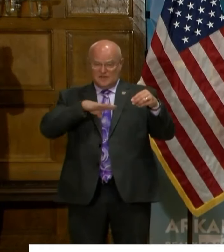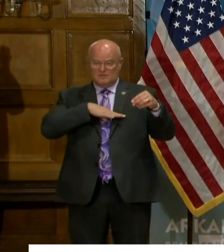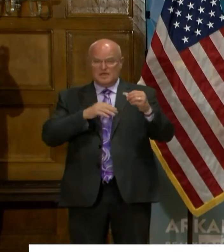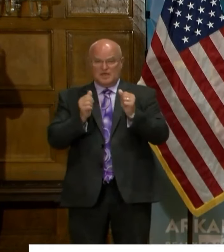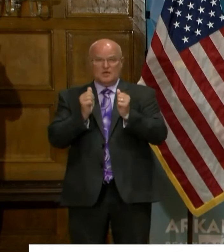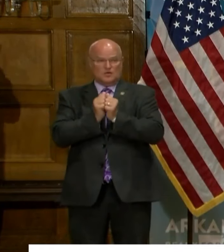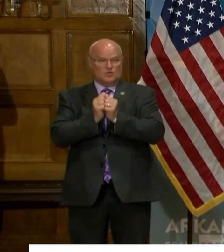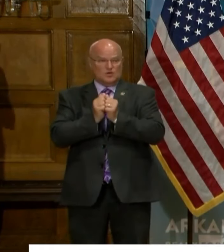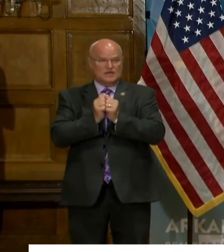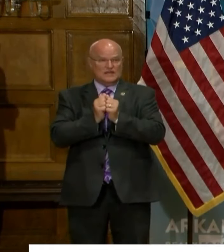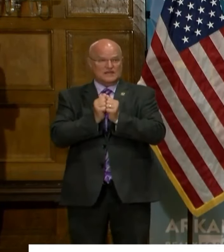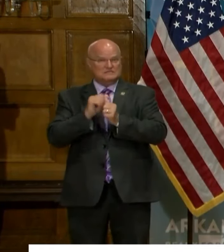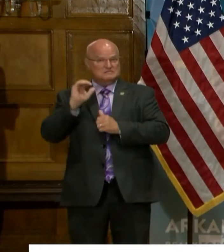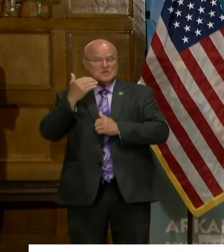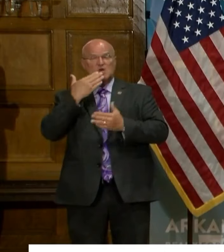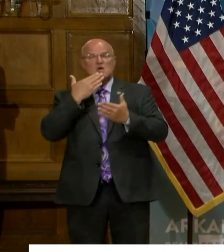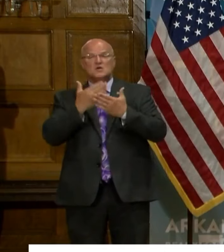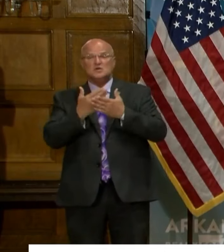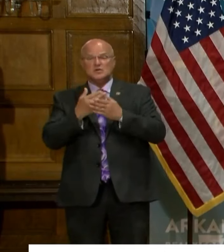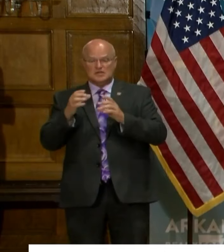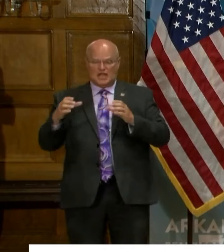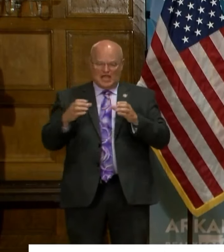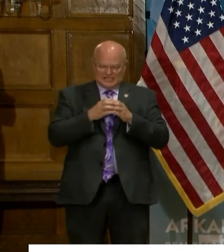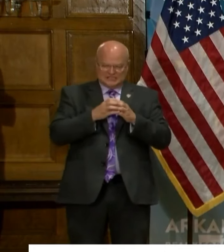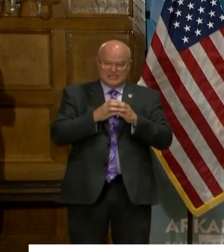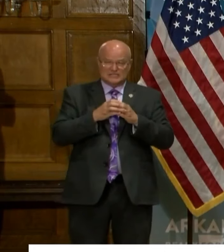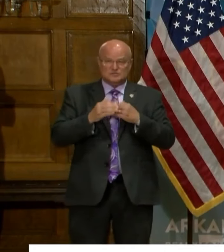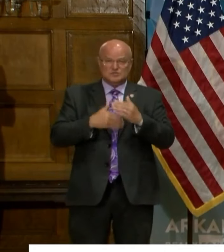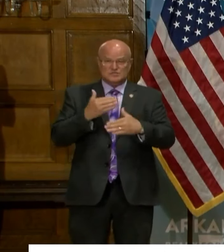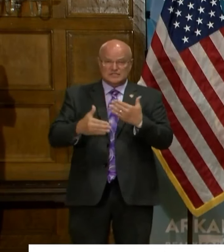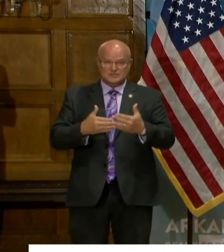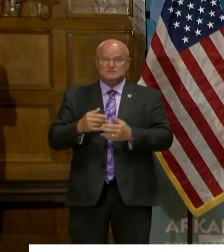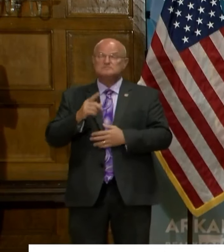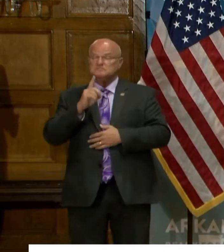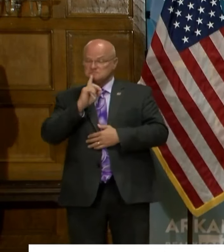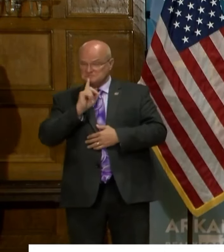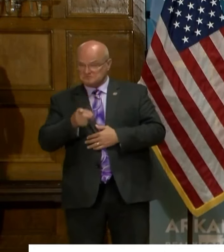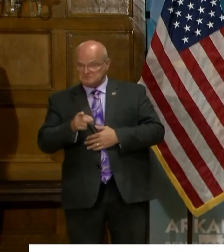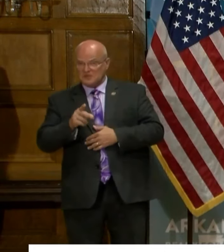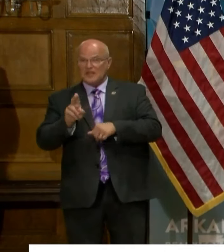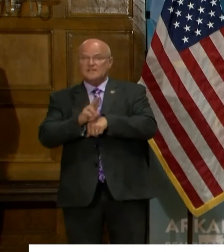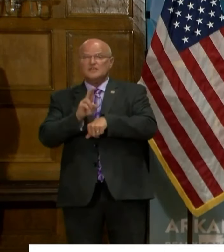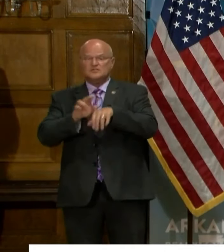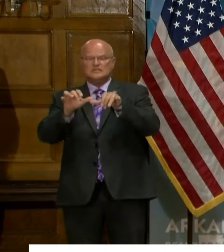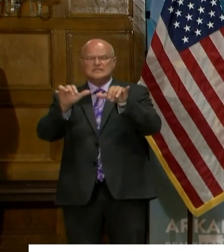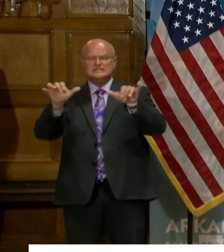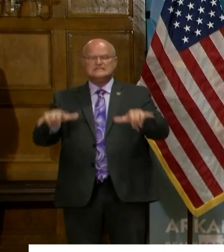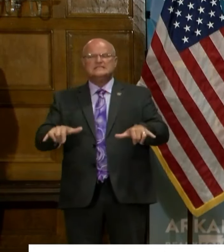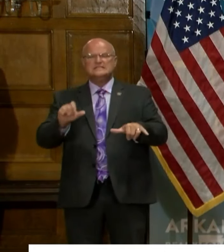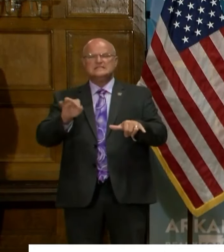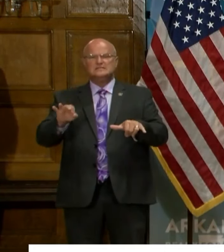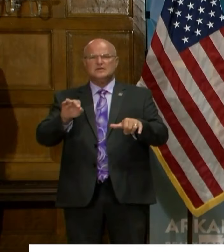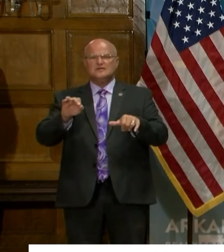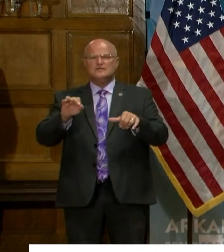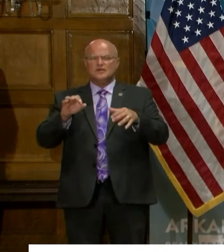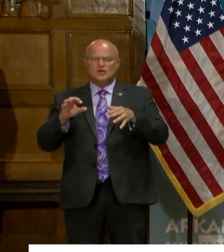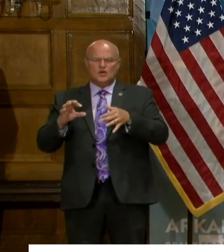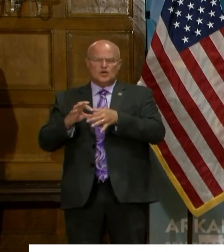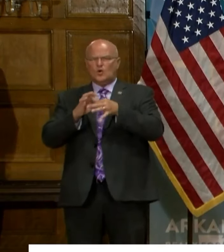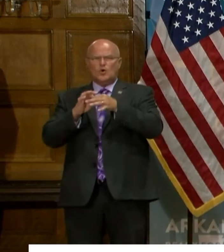with what appeared to be good isolation procedures. It does. They are using a system of